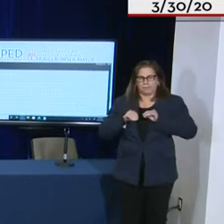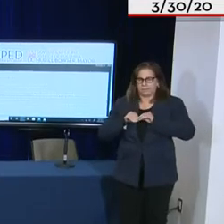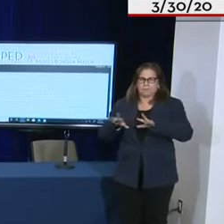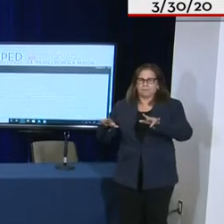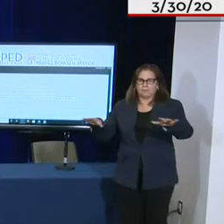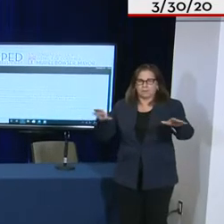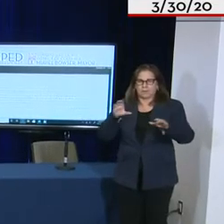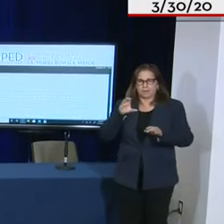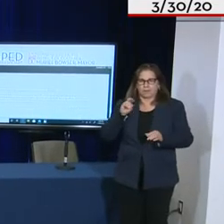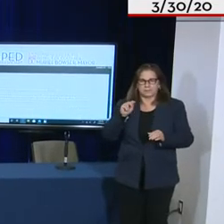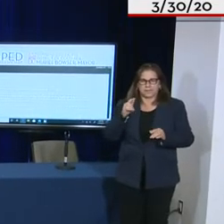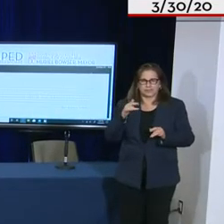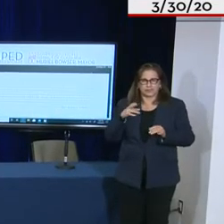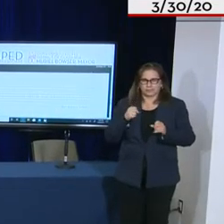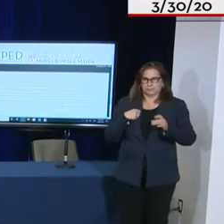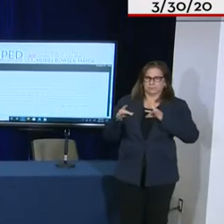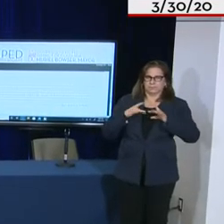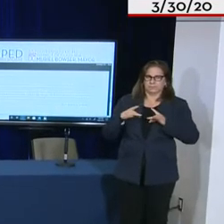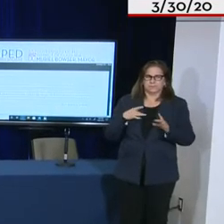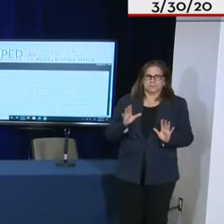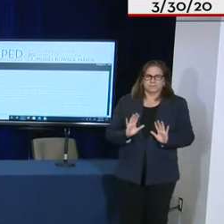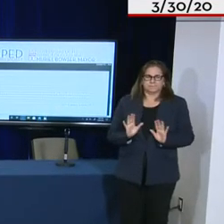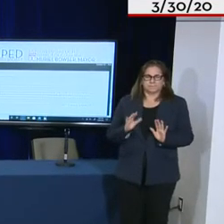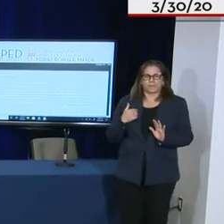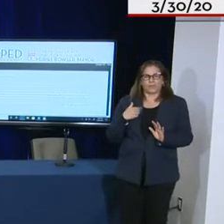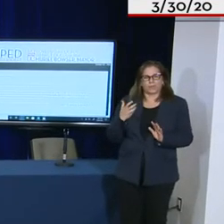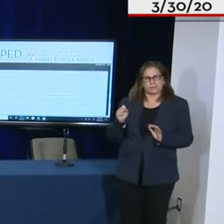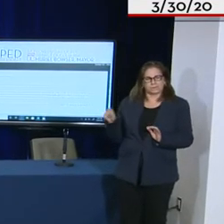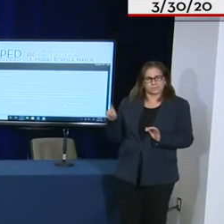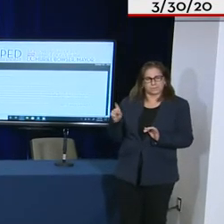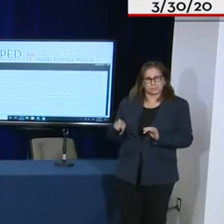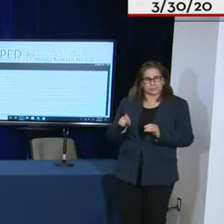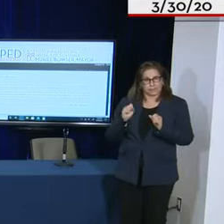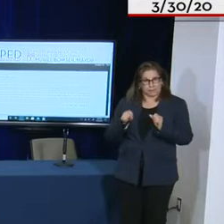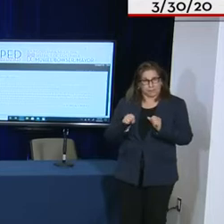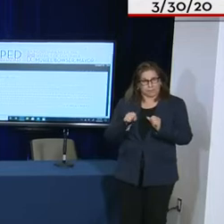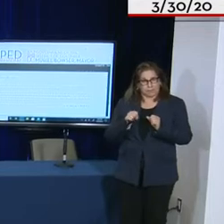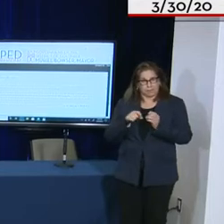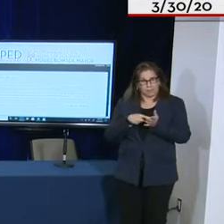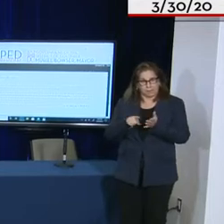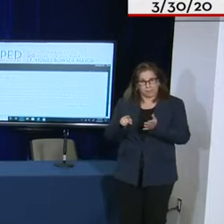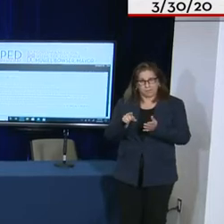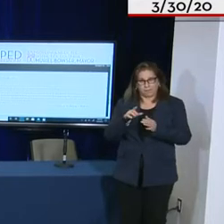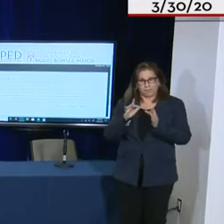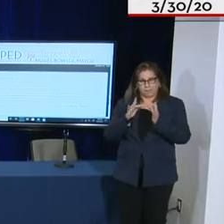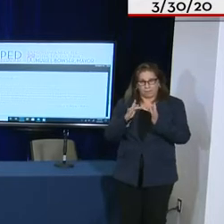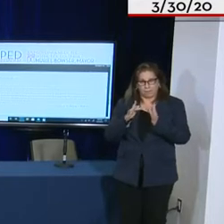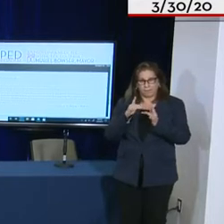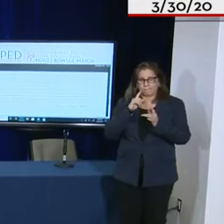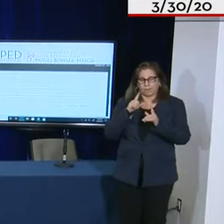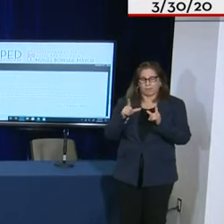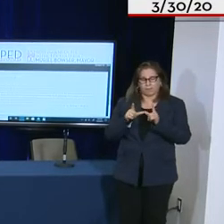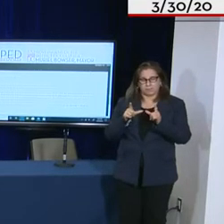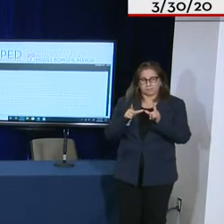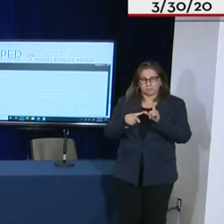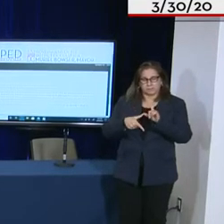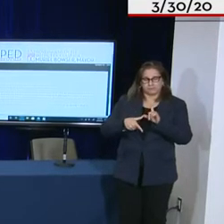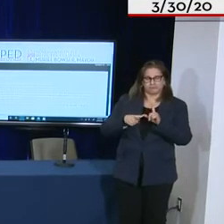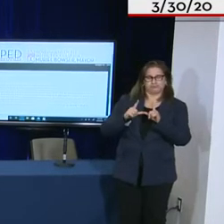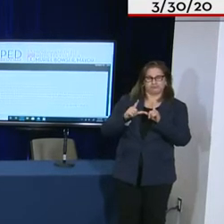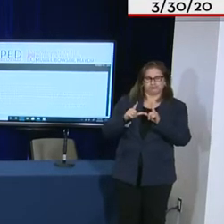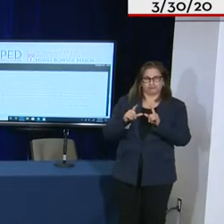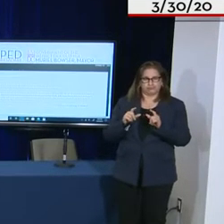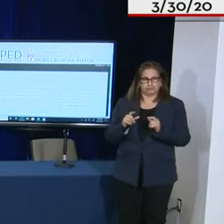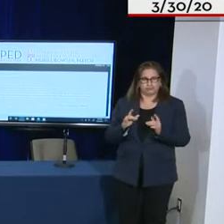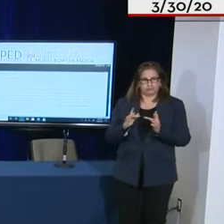would they just be able to just go online and pay for their licenses until this thing clears up and then go ahead and go